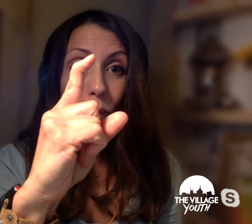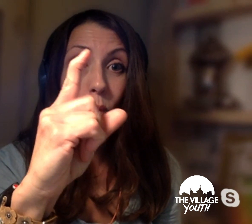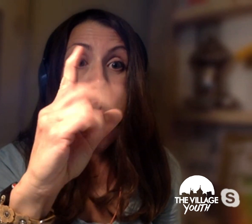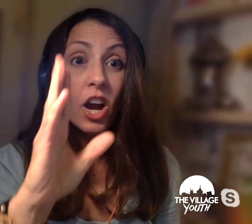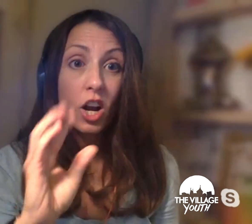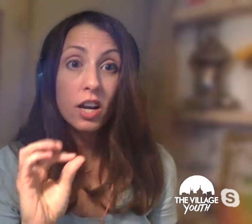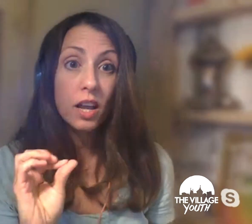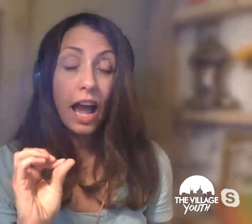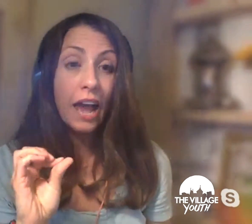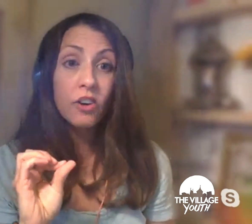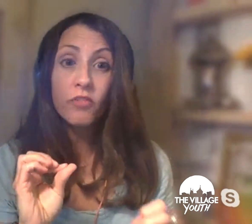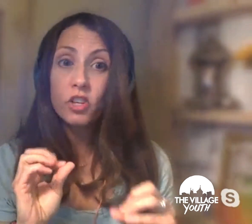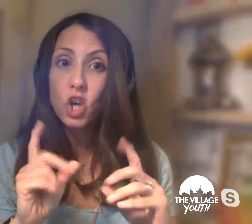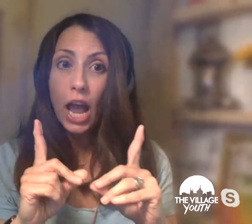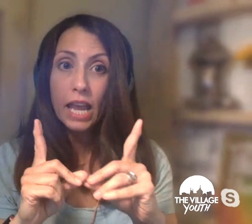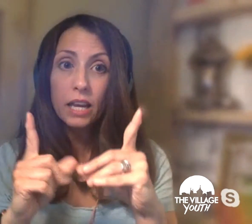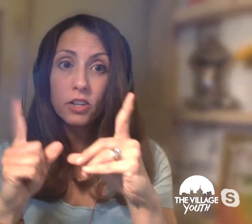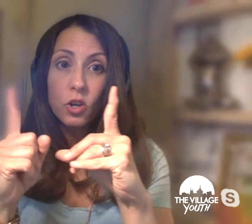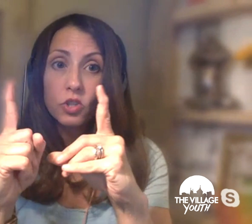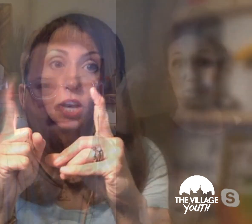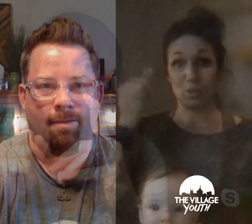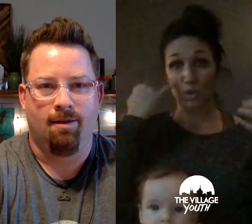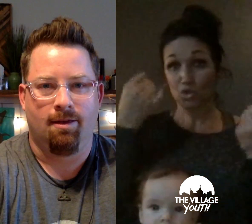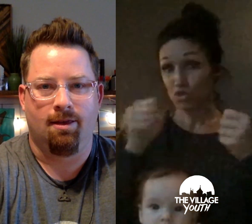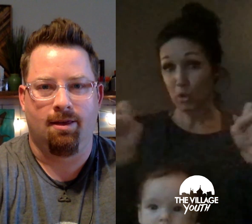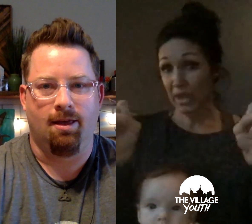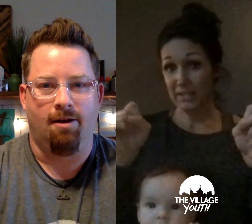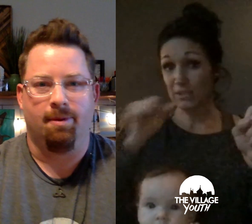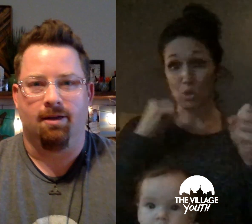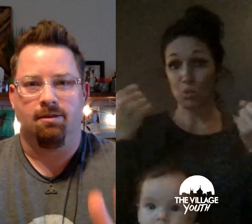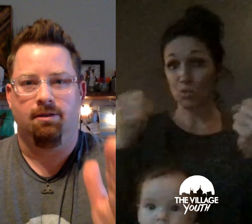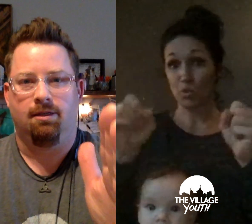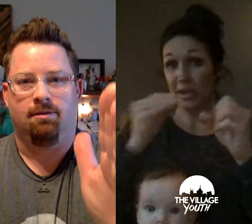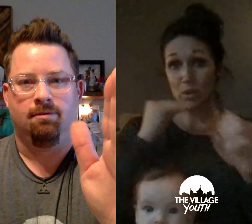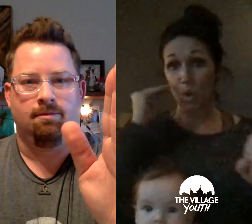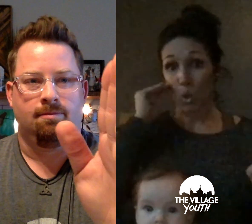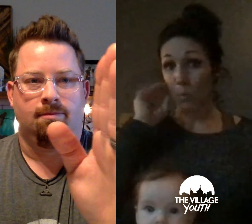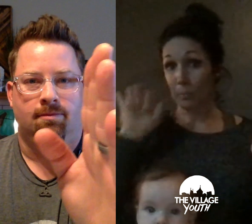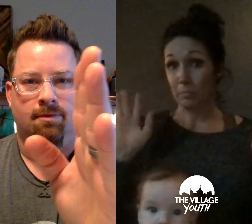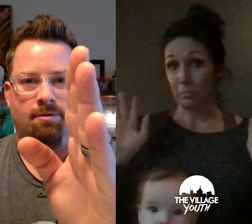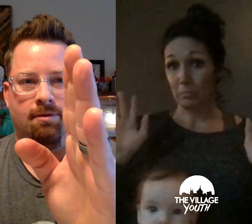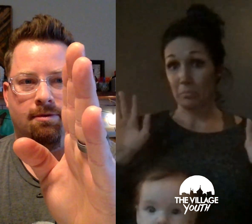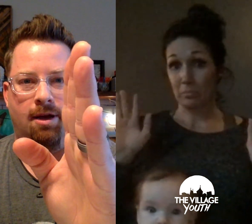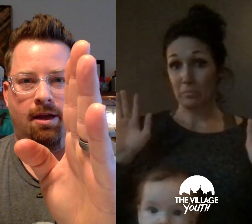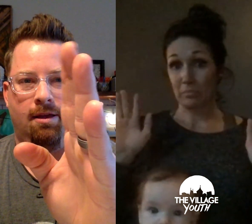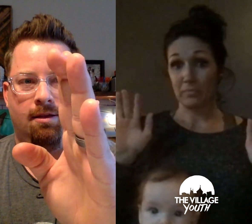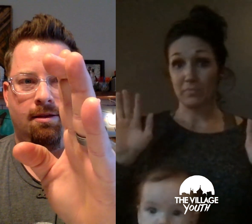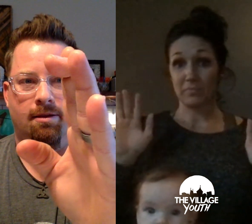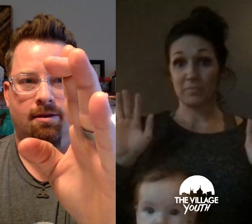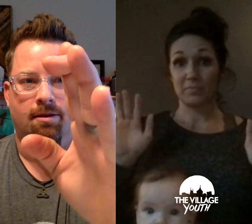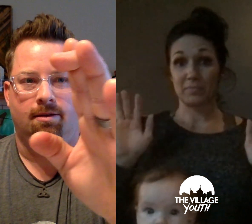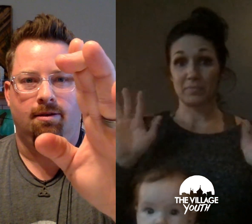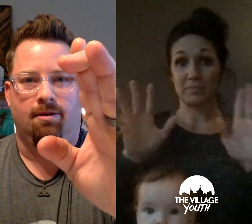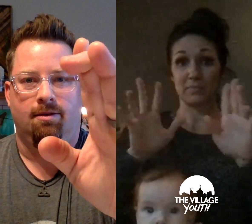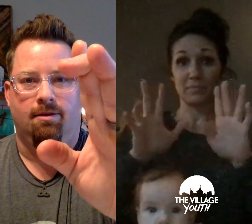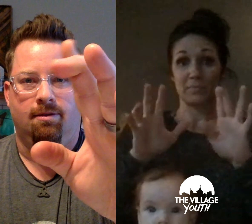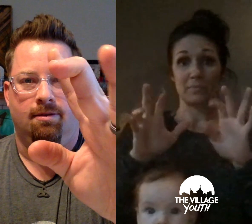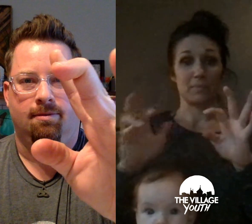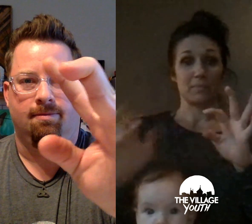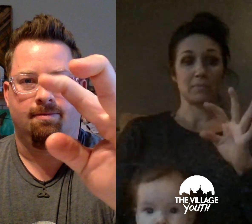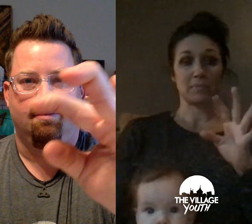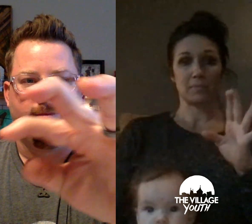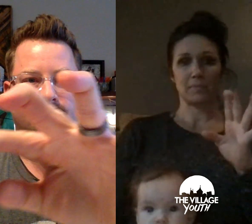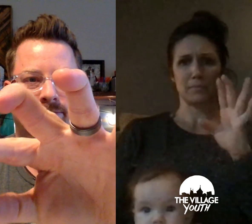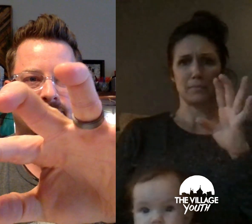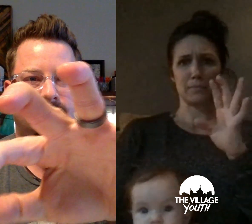Yes. Weird. I don't know if you try it. Don't try it at home. Can everybody else do it? Can anyone else do that?